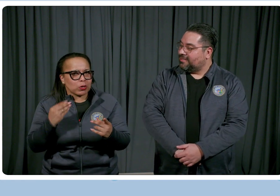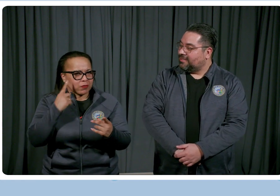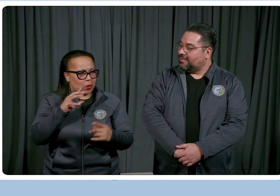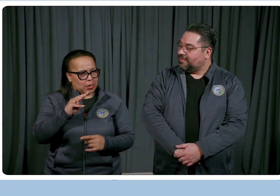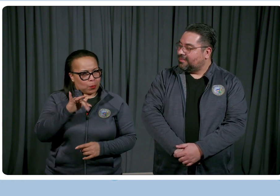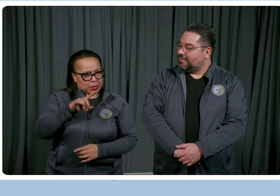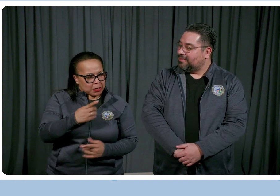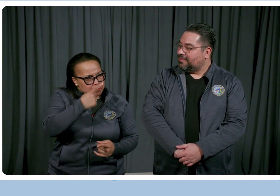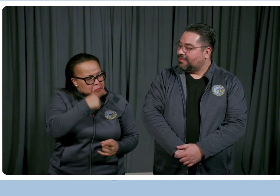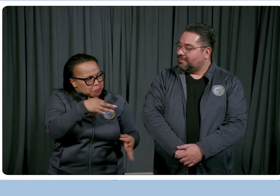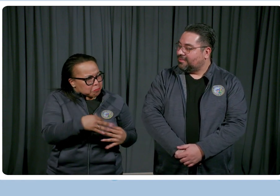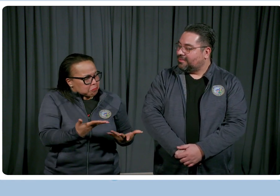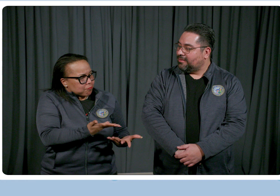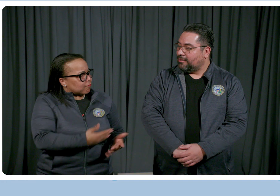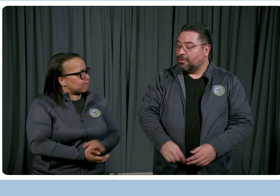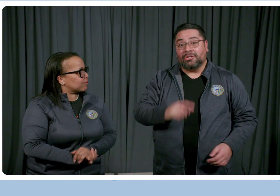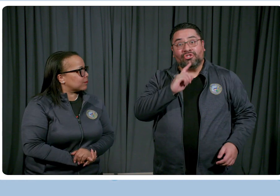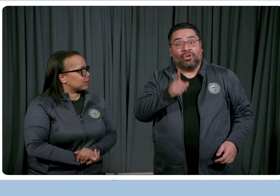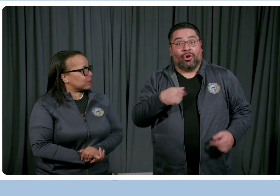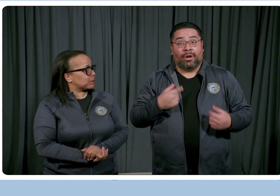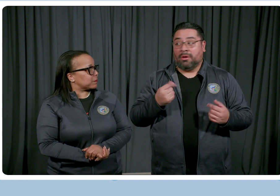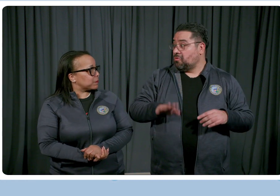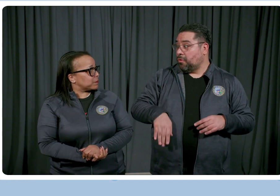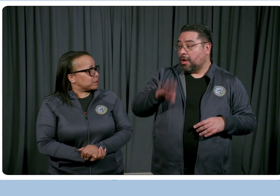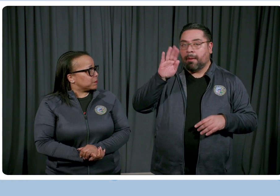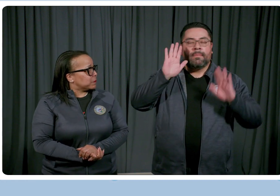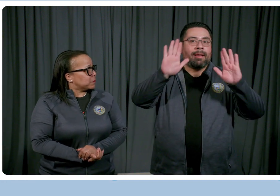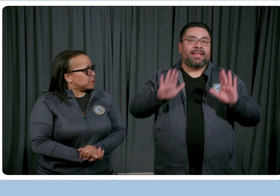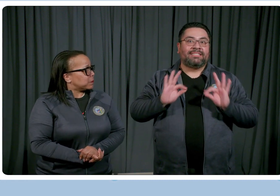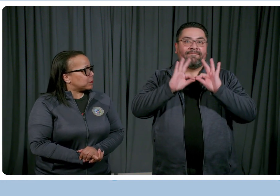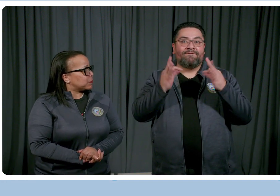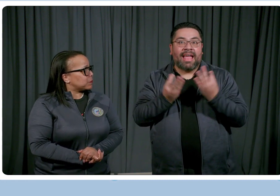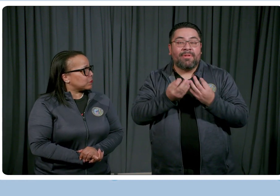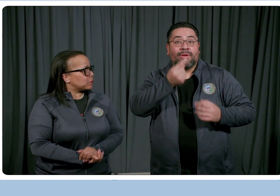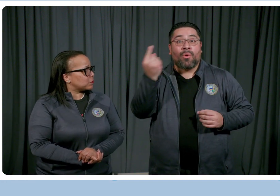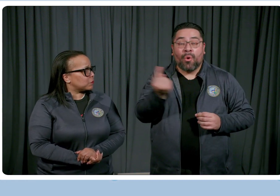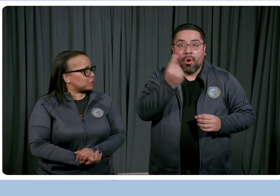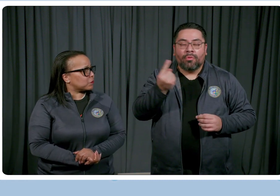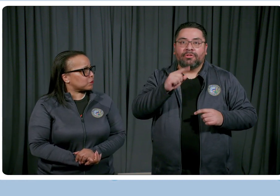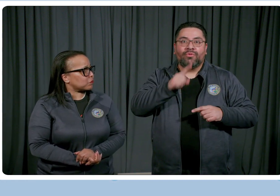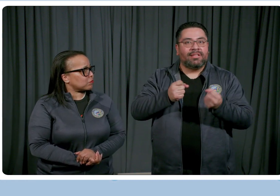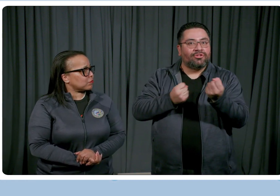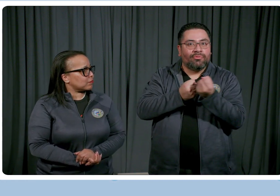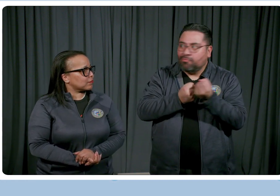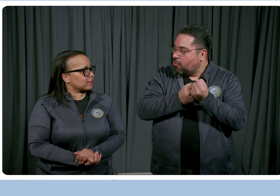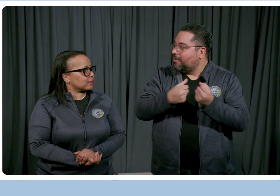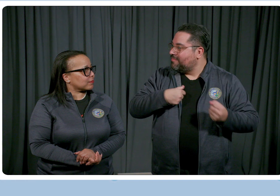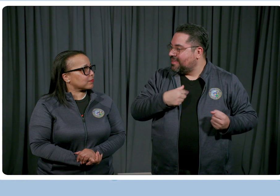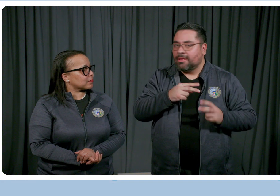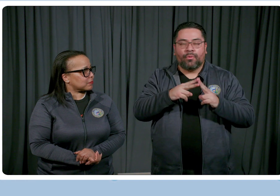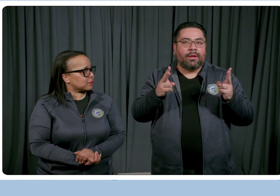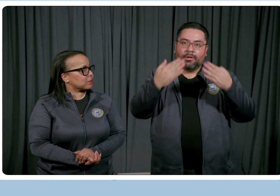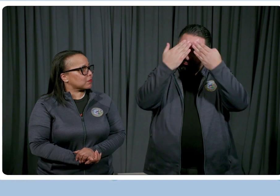to MOPD? Certainly. Growing up, I had an amazing family that was always really supportive